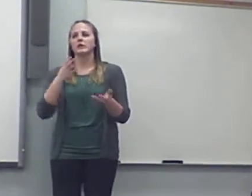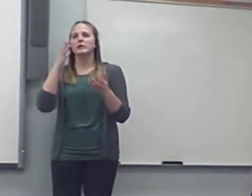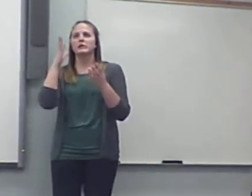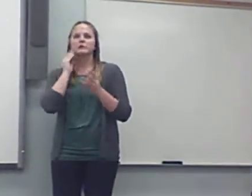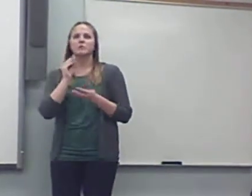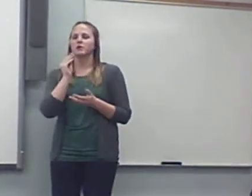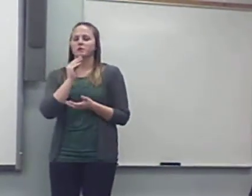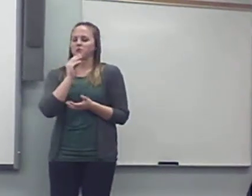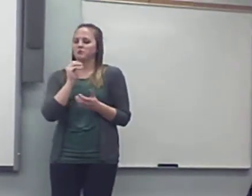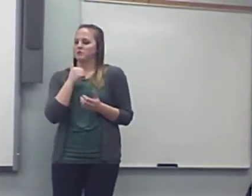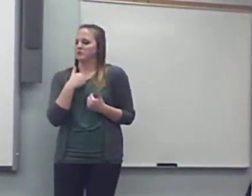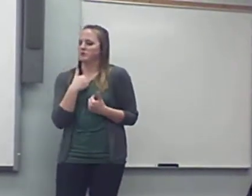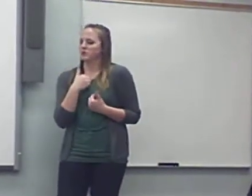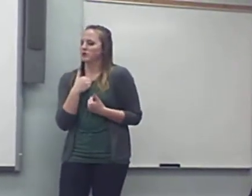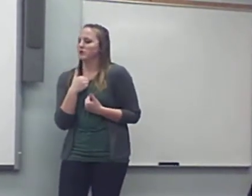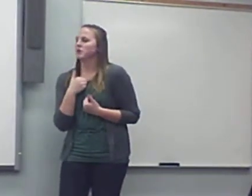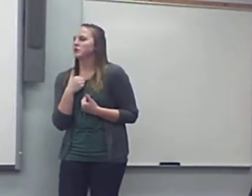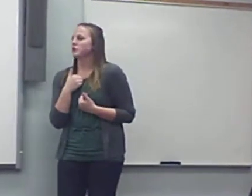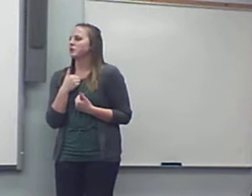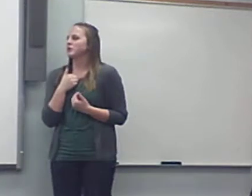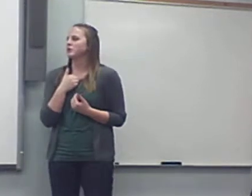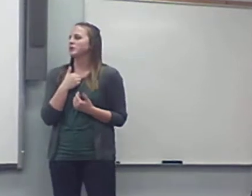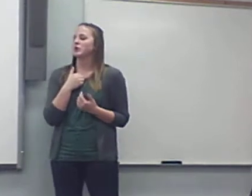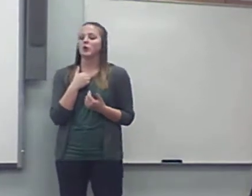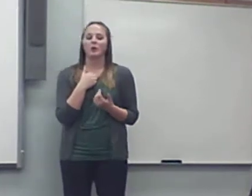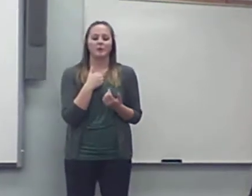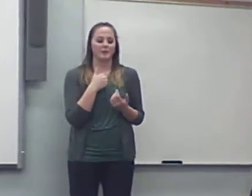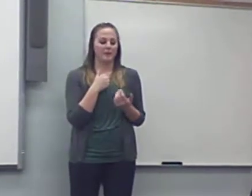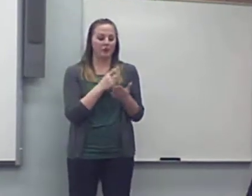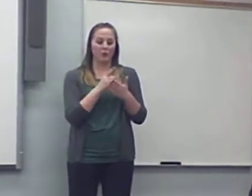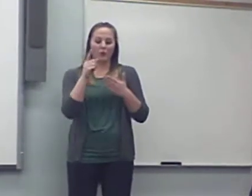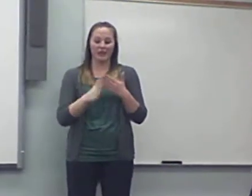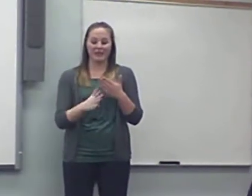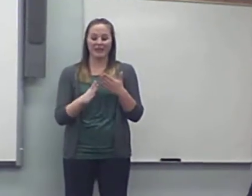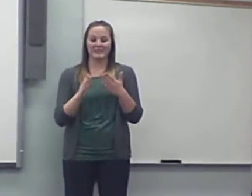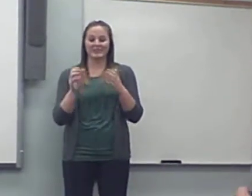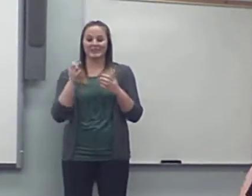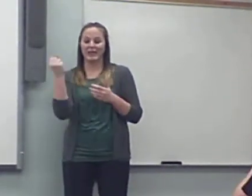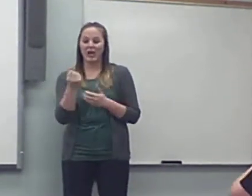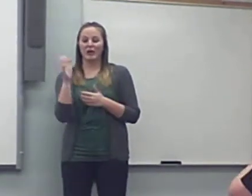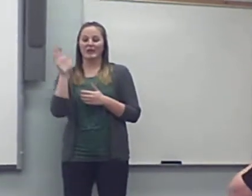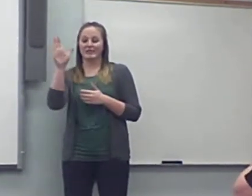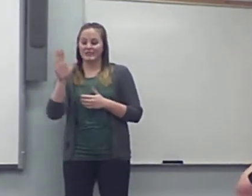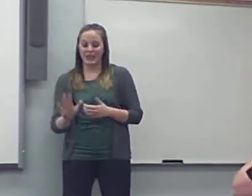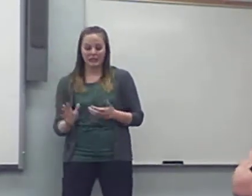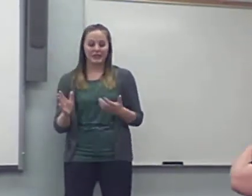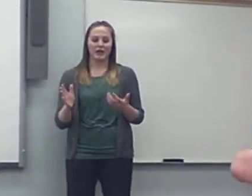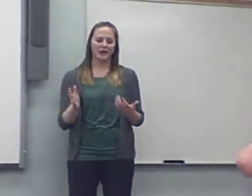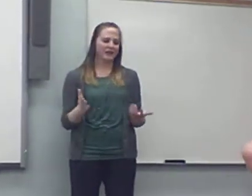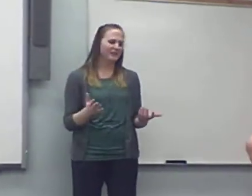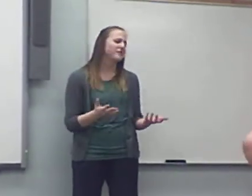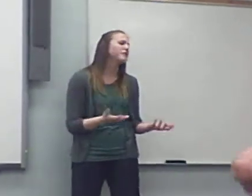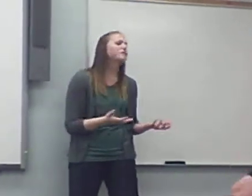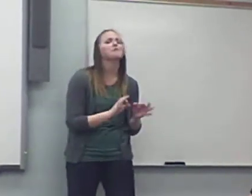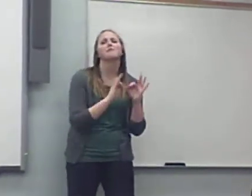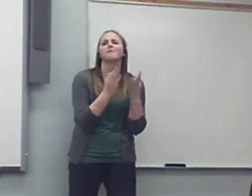It only happens on days that they want to be with their family, and so giving up their Sunday for a church really isn't something that they're interested